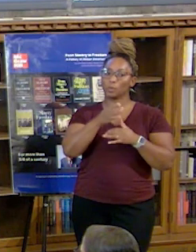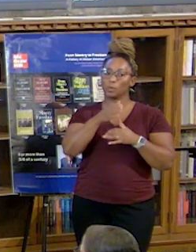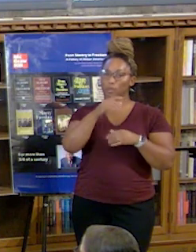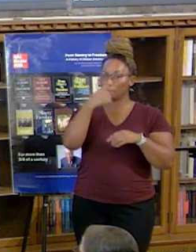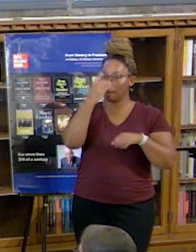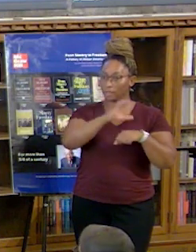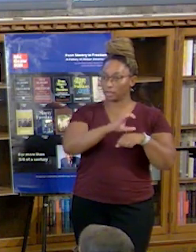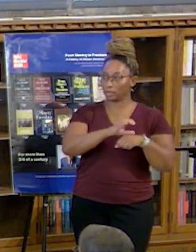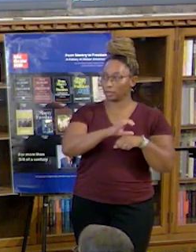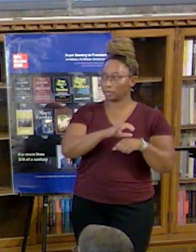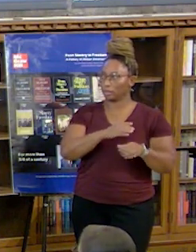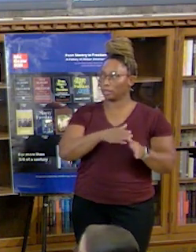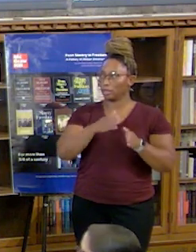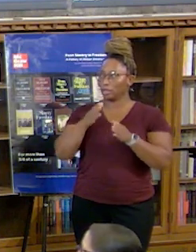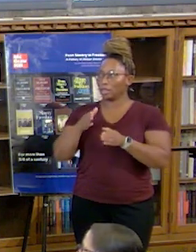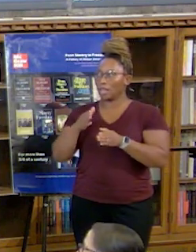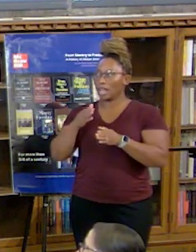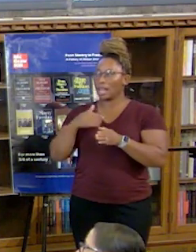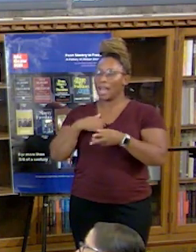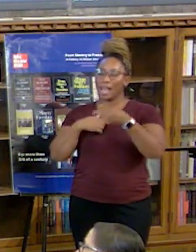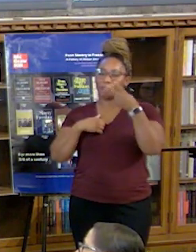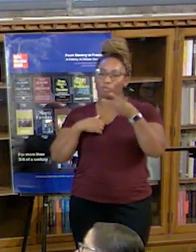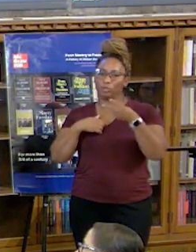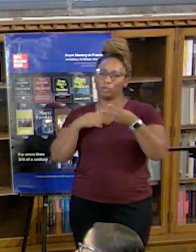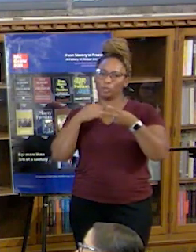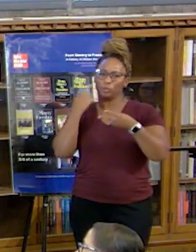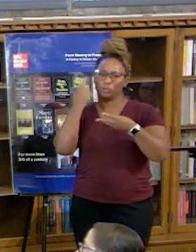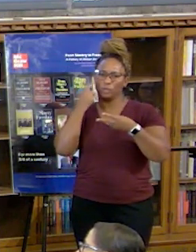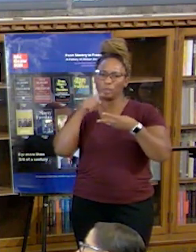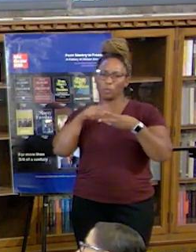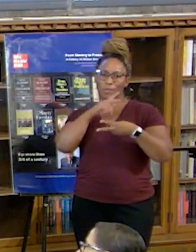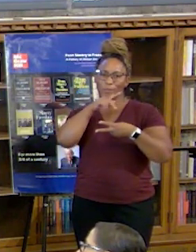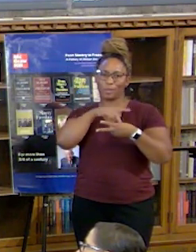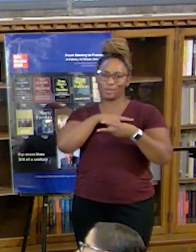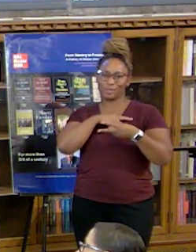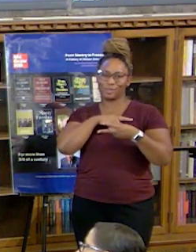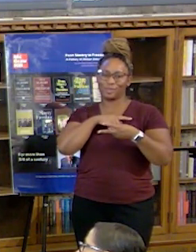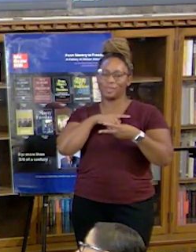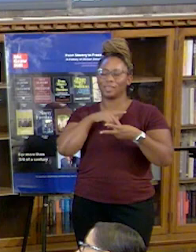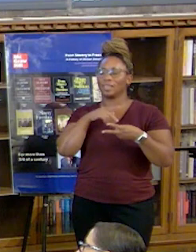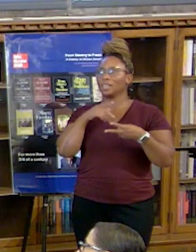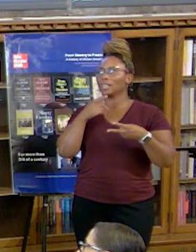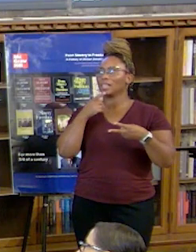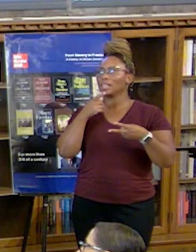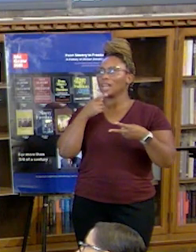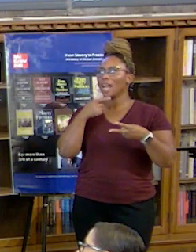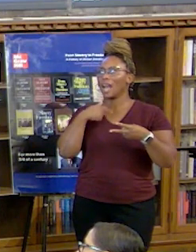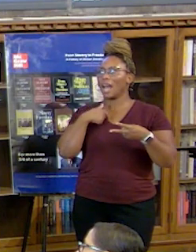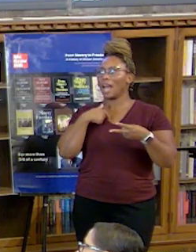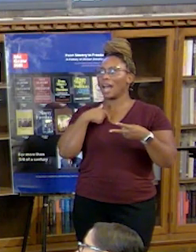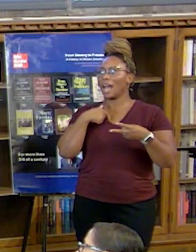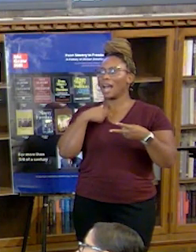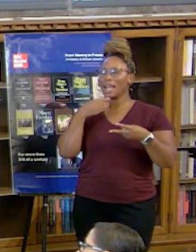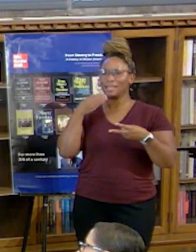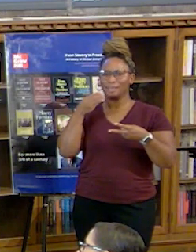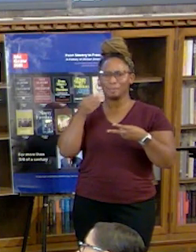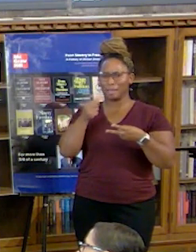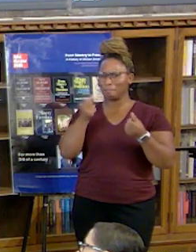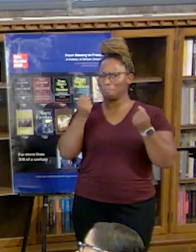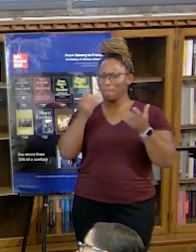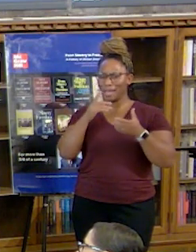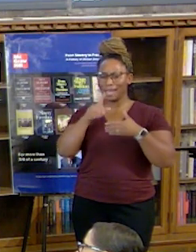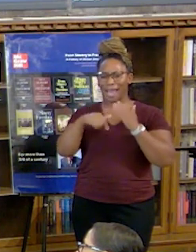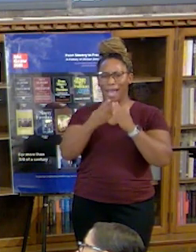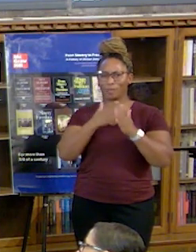I think I would answer sort of two Roots into an answer one is personal which is to say that having spent so many hours with my